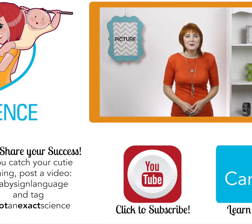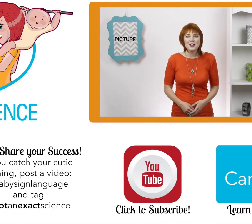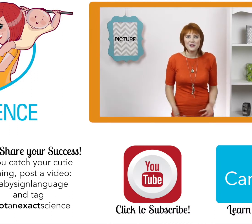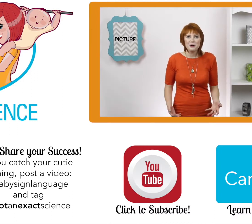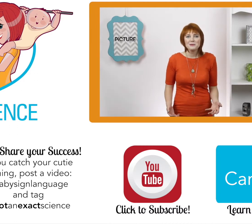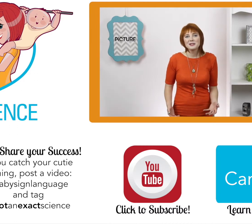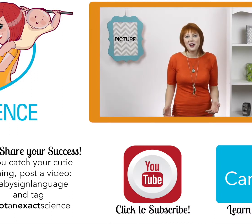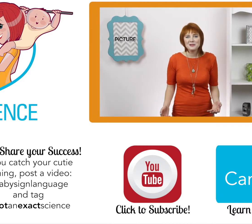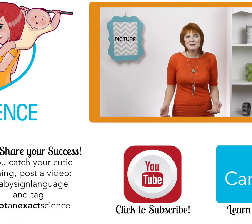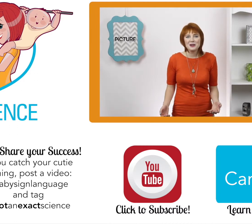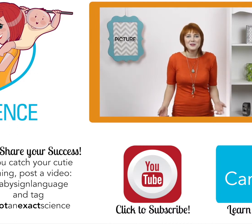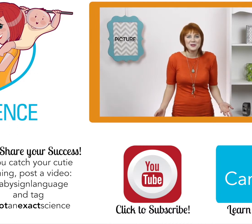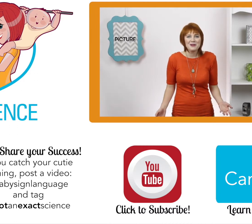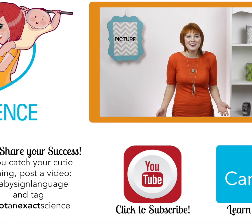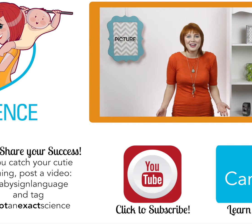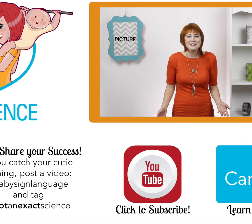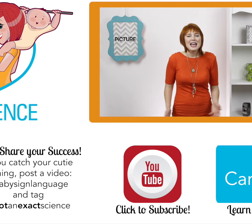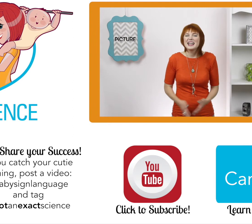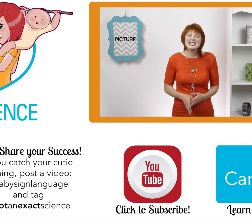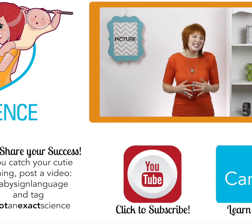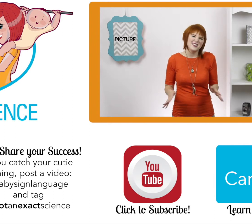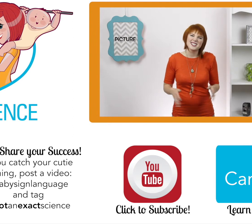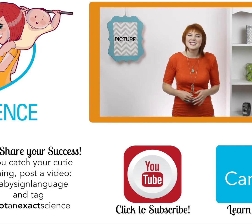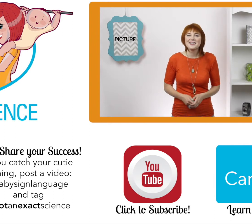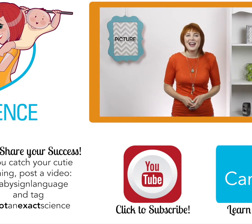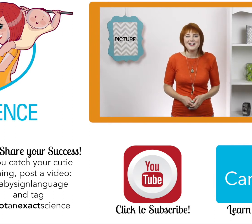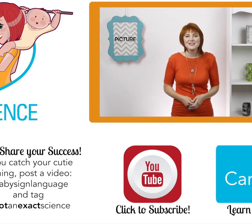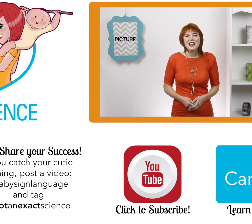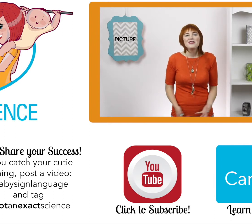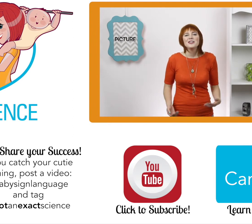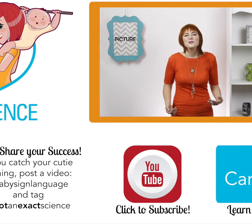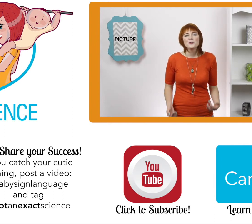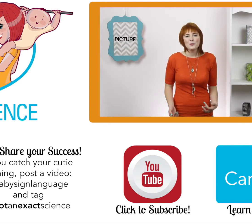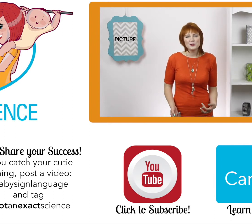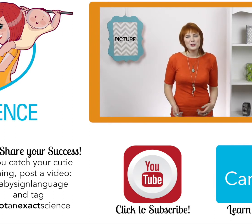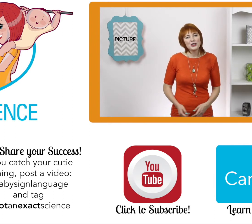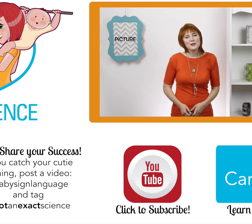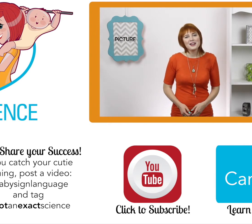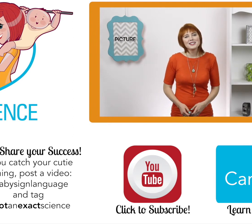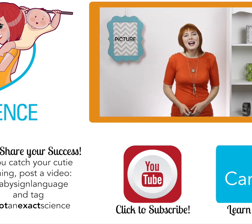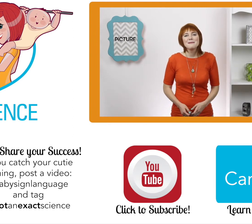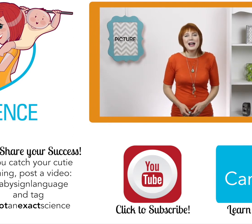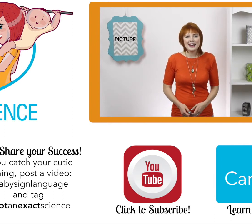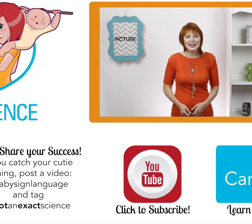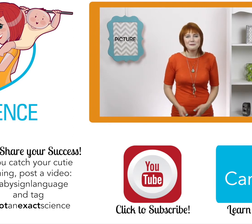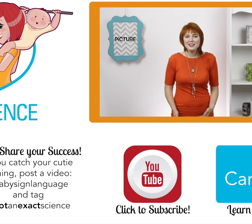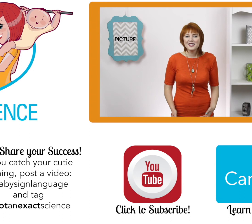with other moms in the comments below to inspire them. ask any questions that you have. Thank you so much for learning with us, I'm Adelaide with